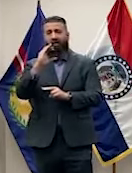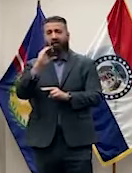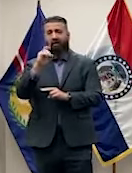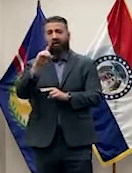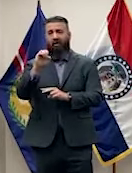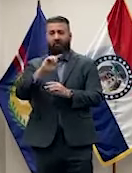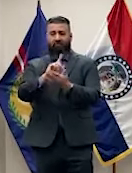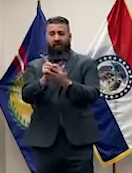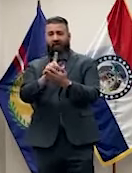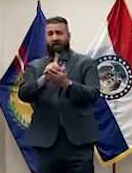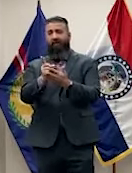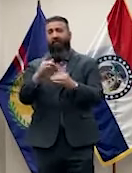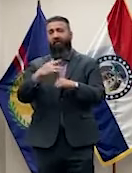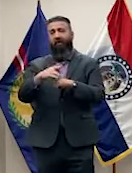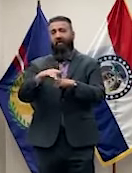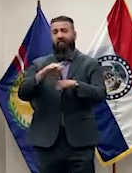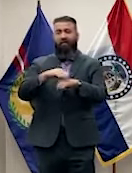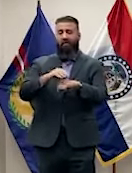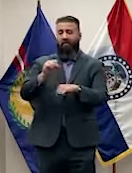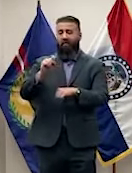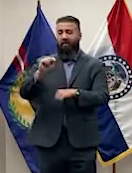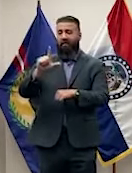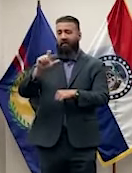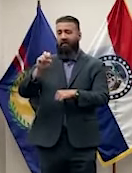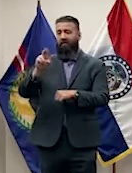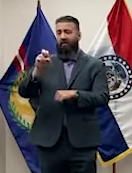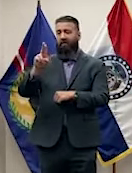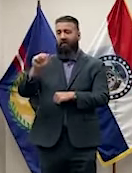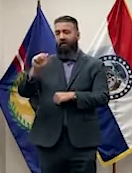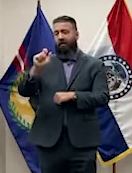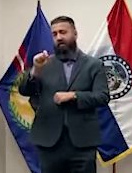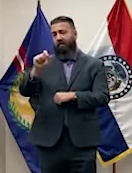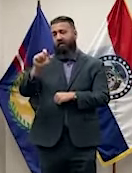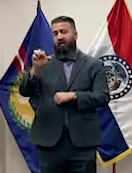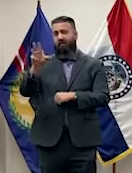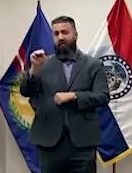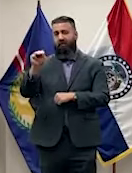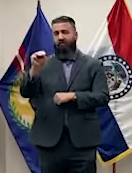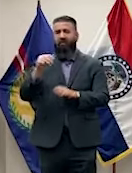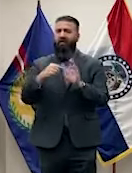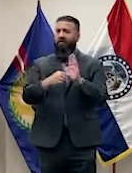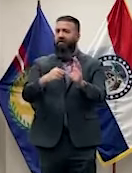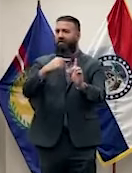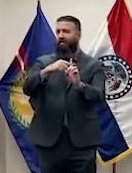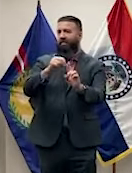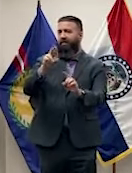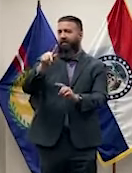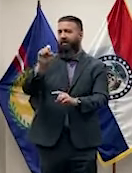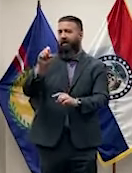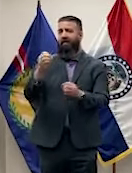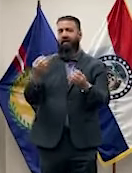at stlcorona.com that shows the positivity rate and the number of cases per day.